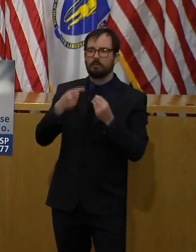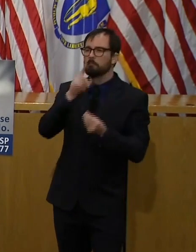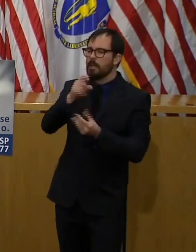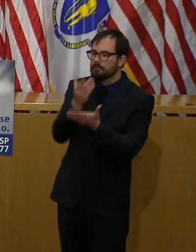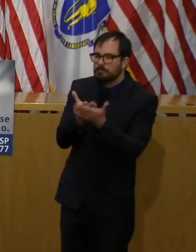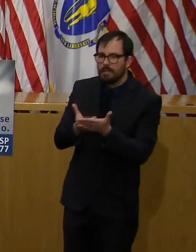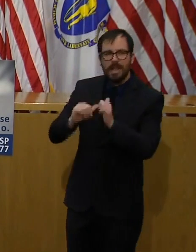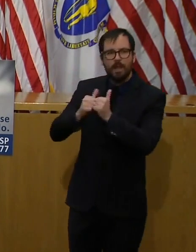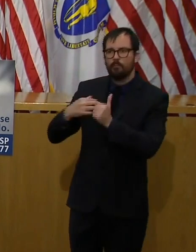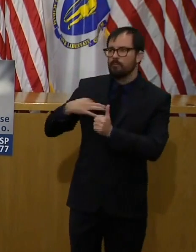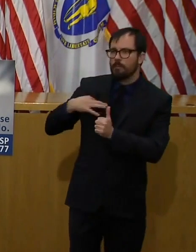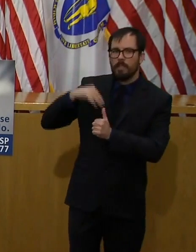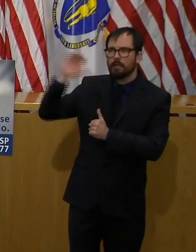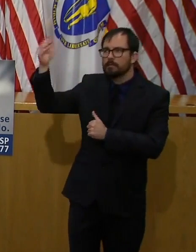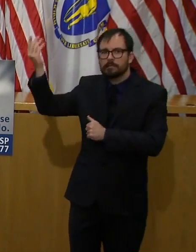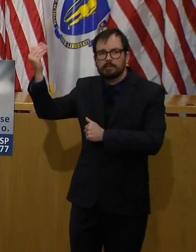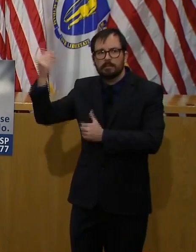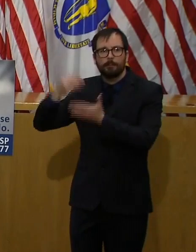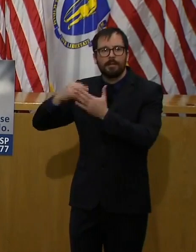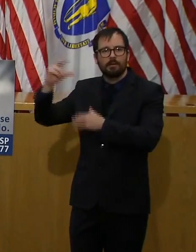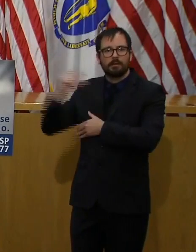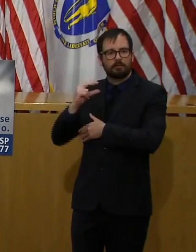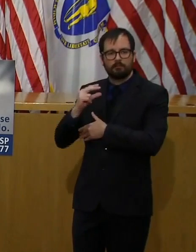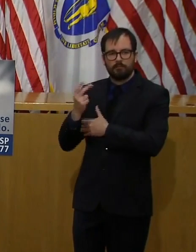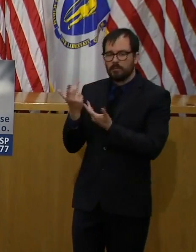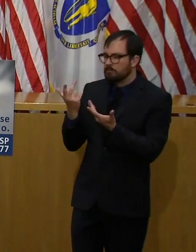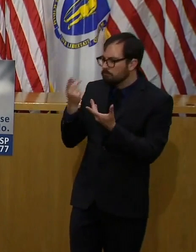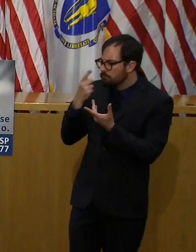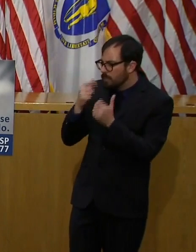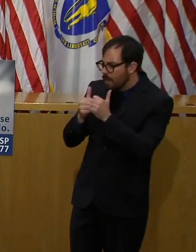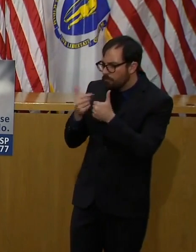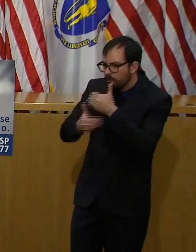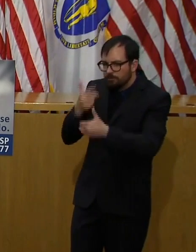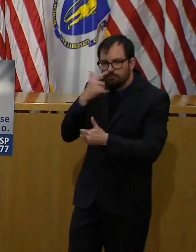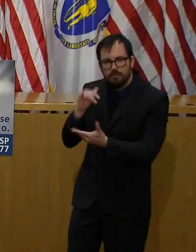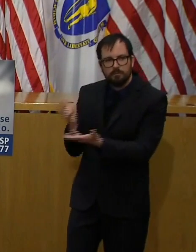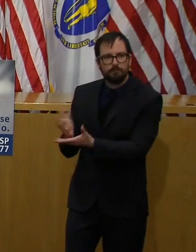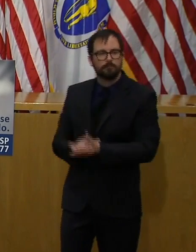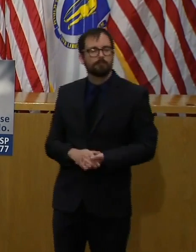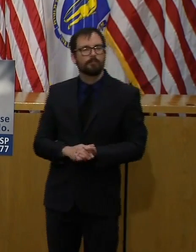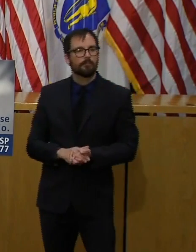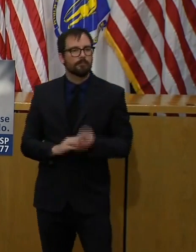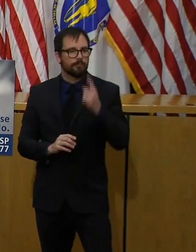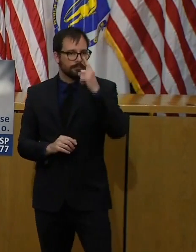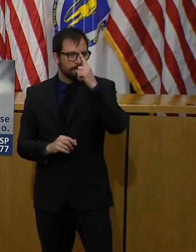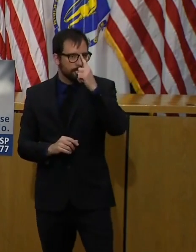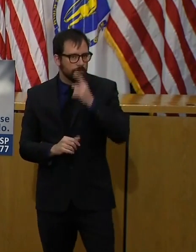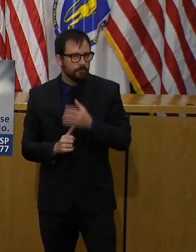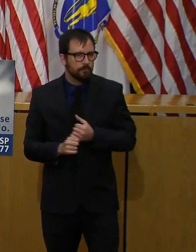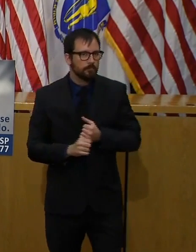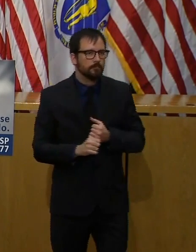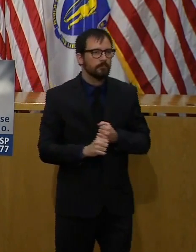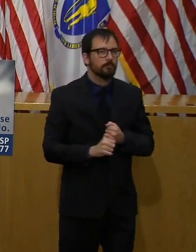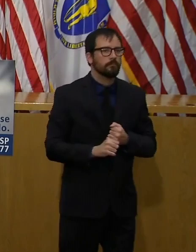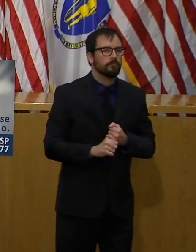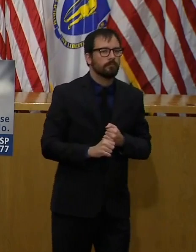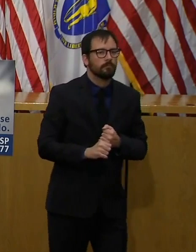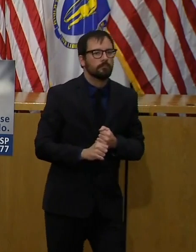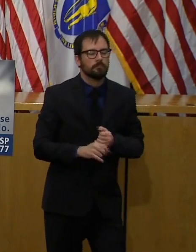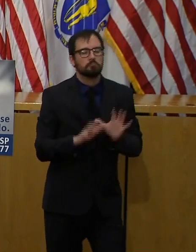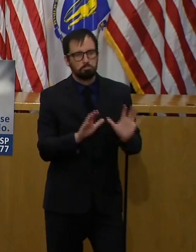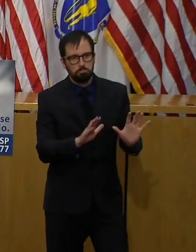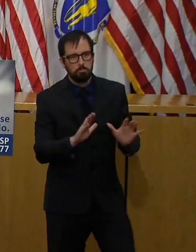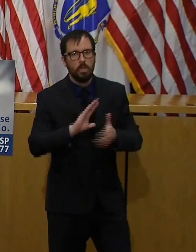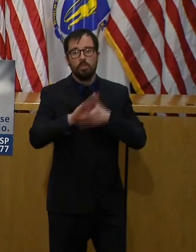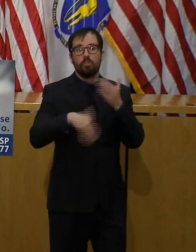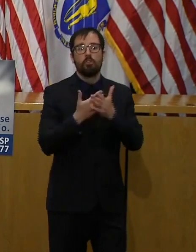money? So first of all nursing homes in Massachusetts get a 10% across-the-board rate increase. That's